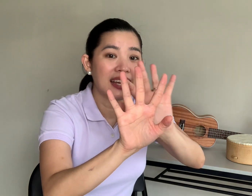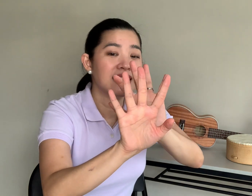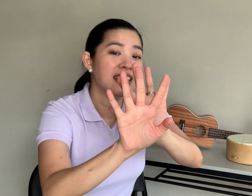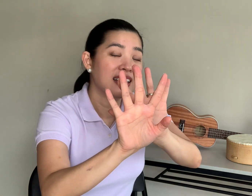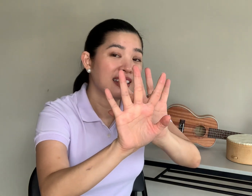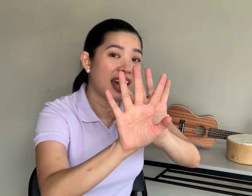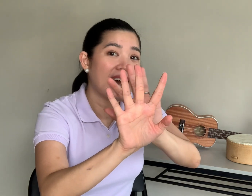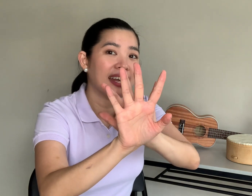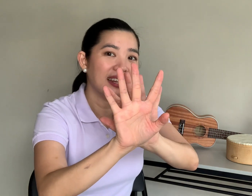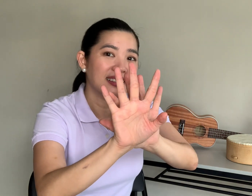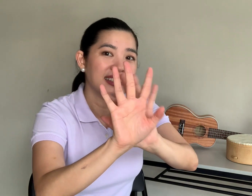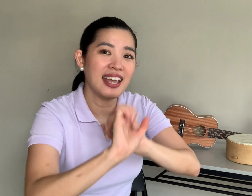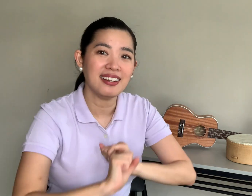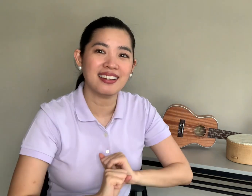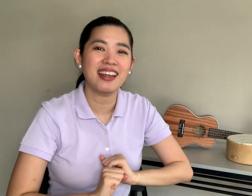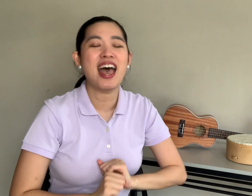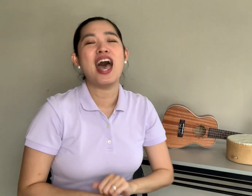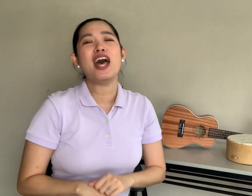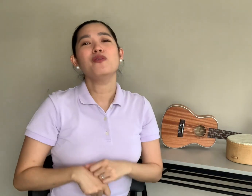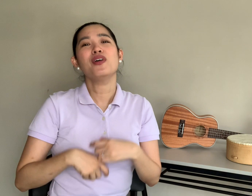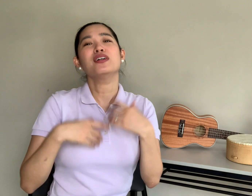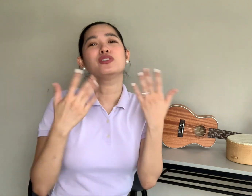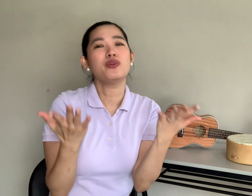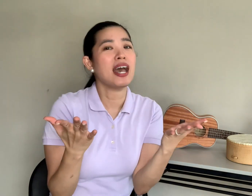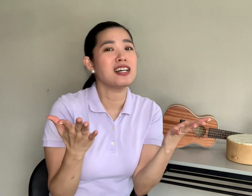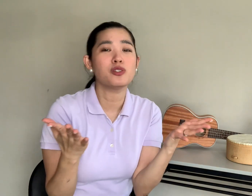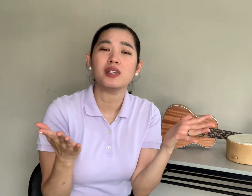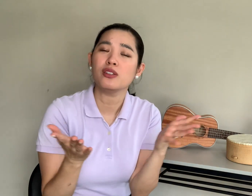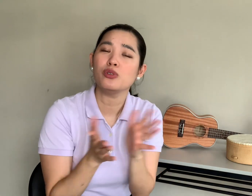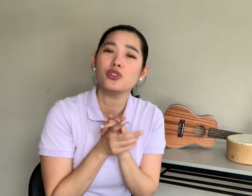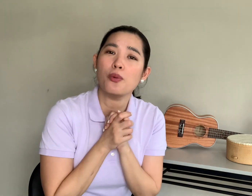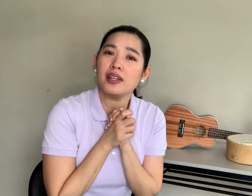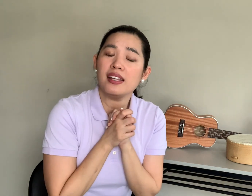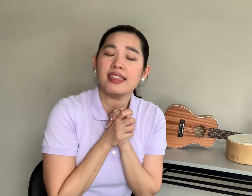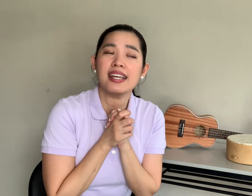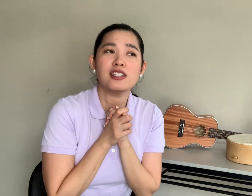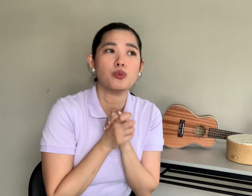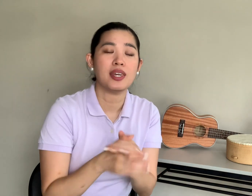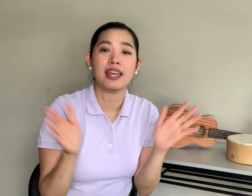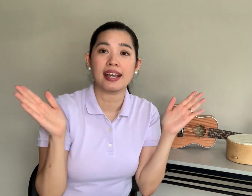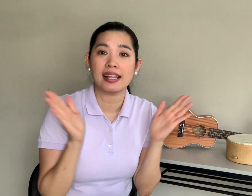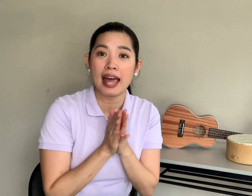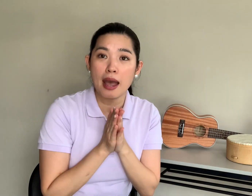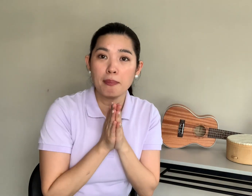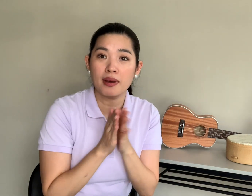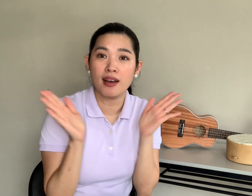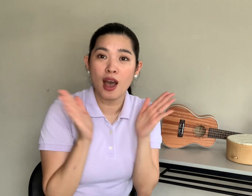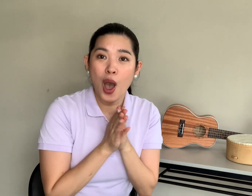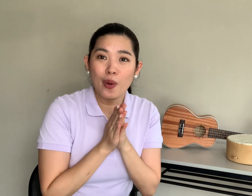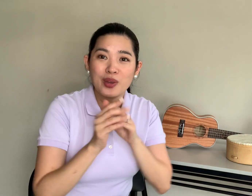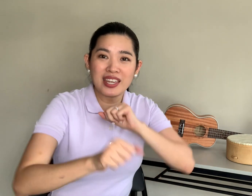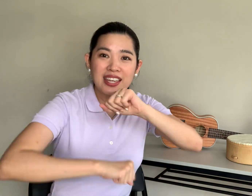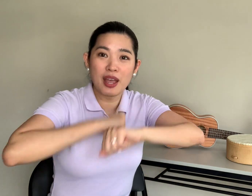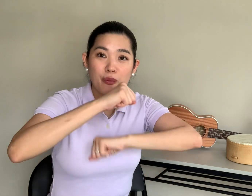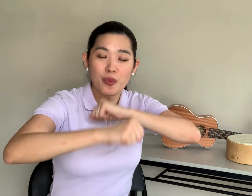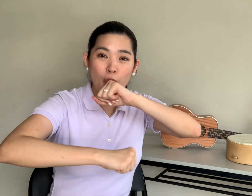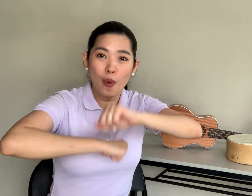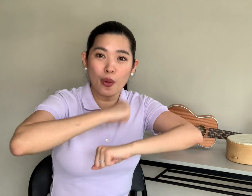eight, nine, ten. And with our two hands, we can do so many things. We can clap, we can roll,